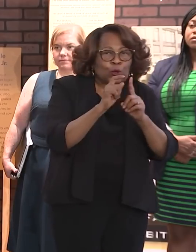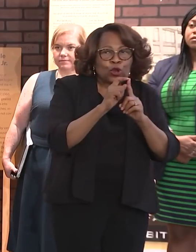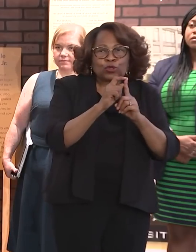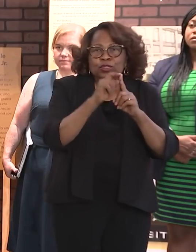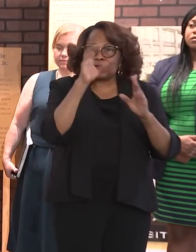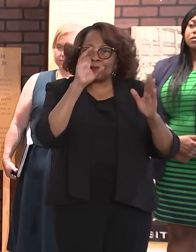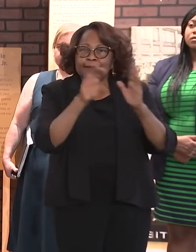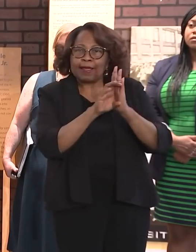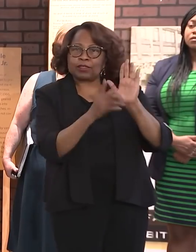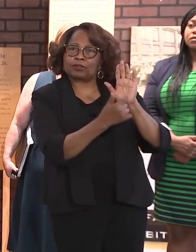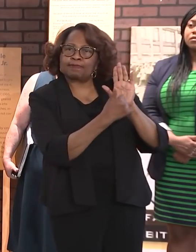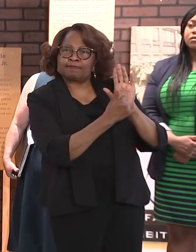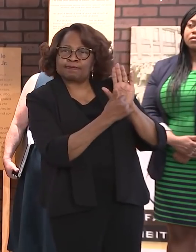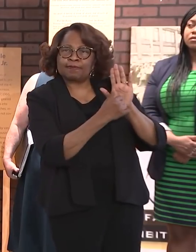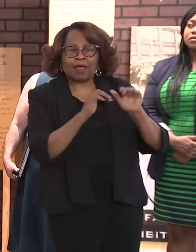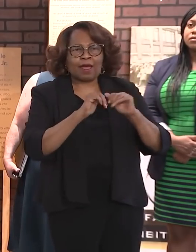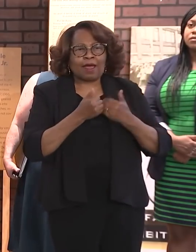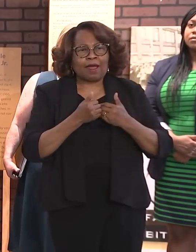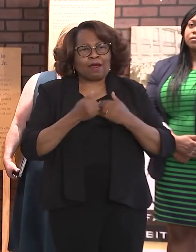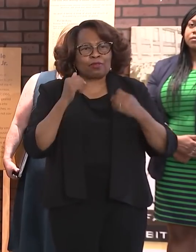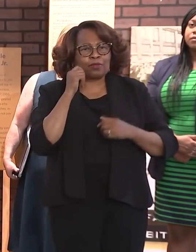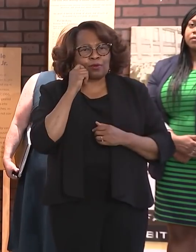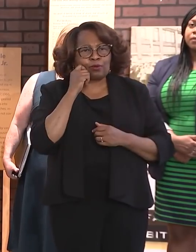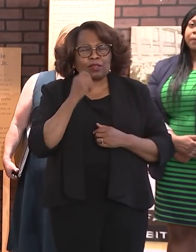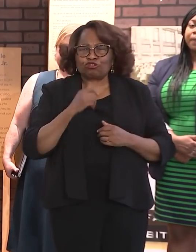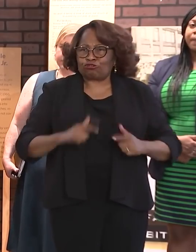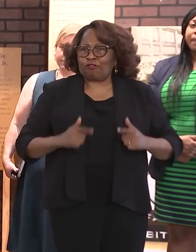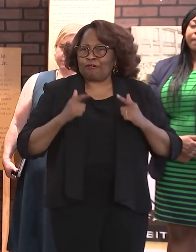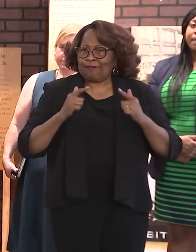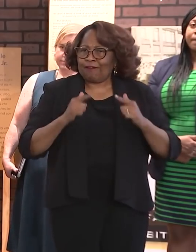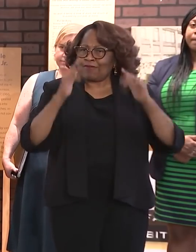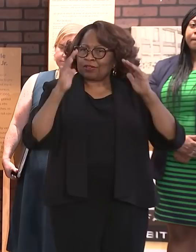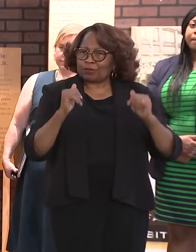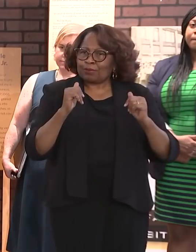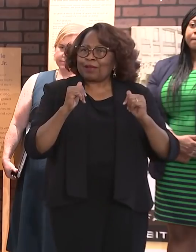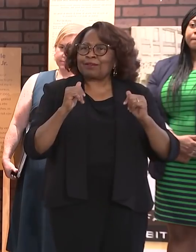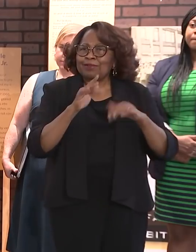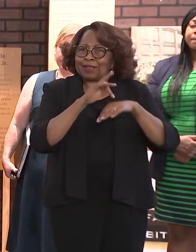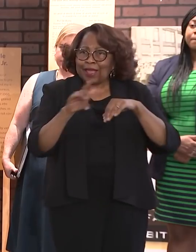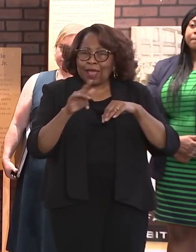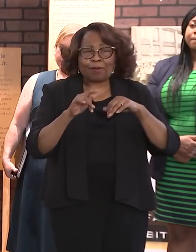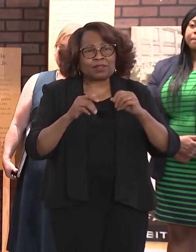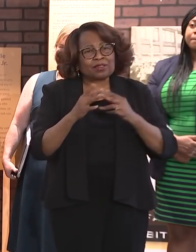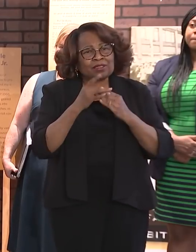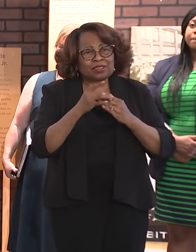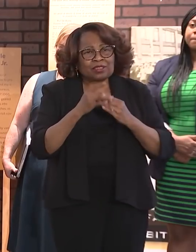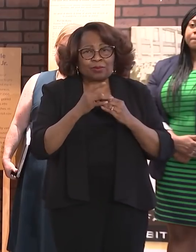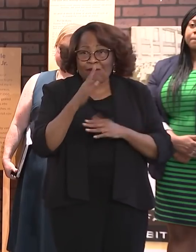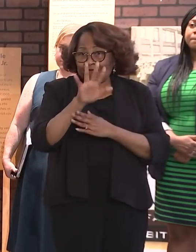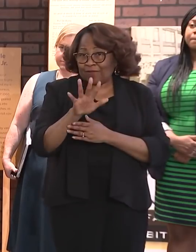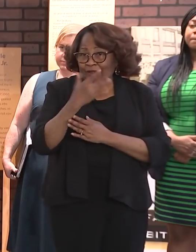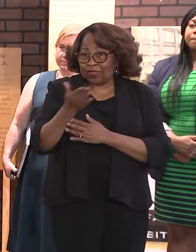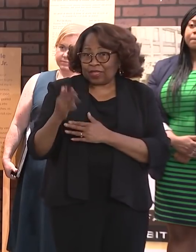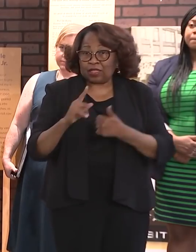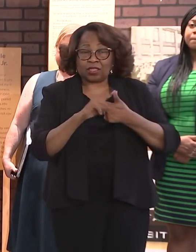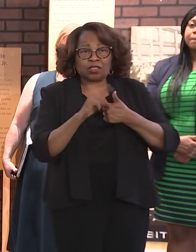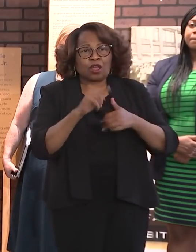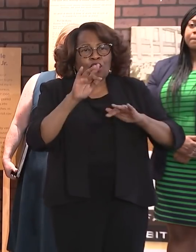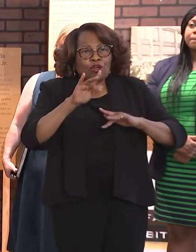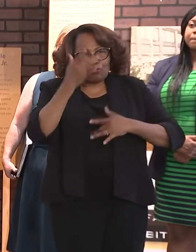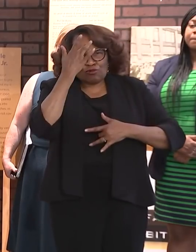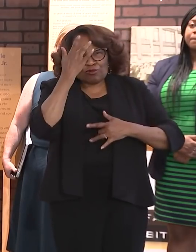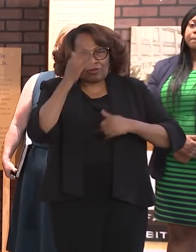to showcase how the racial life expectancy gap is driven by 5 main factors: chronic diseases,